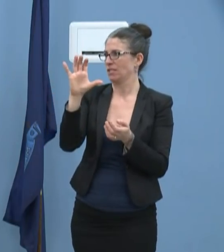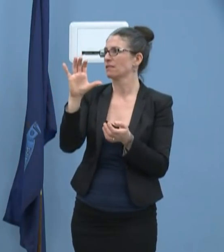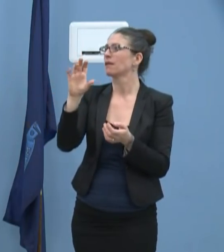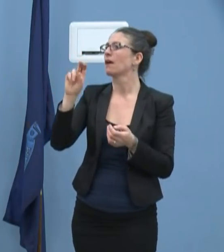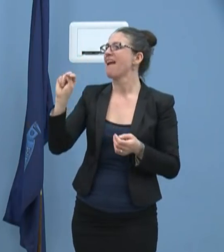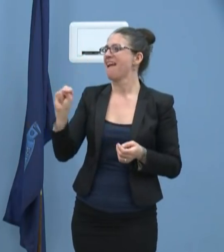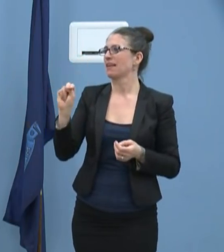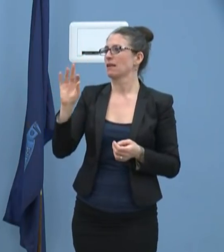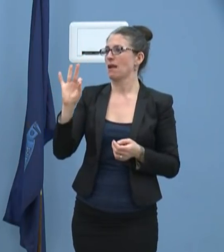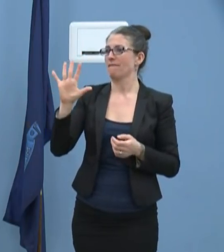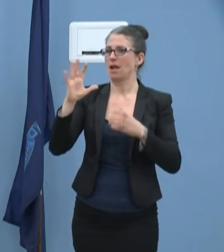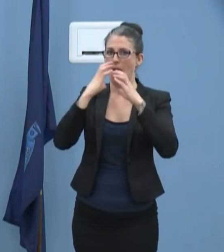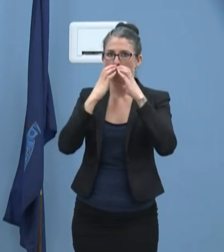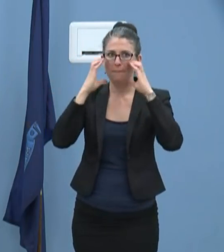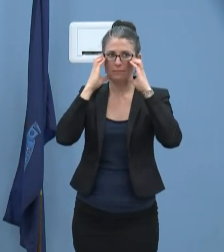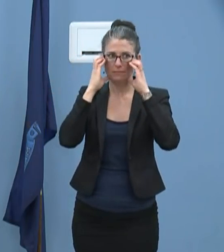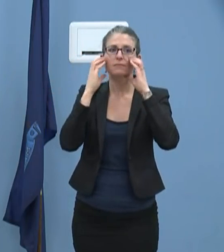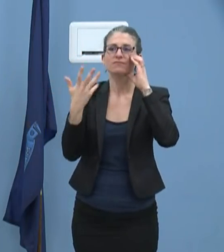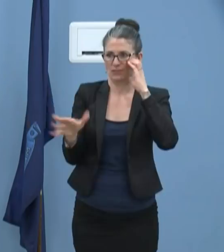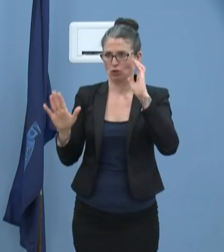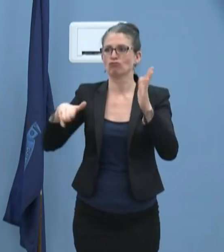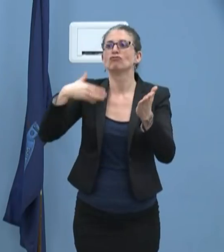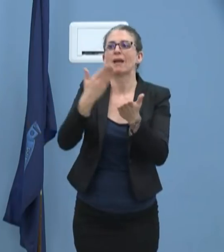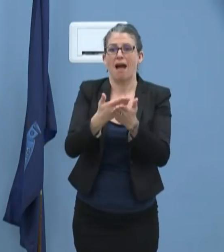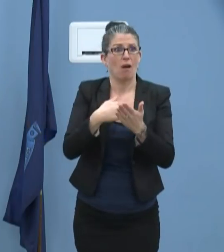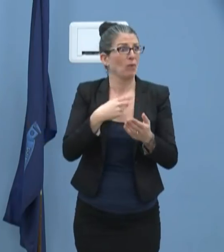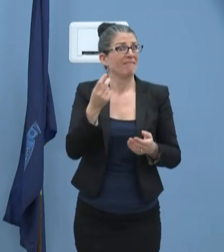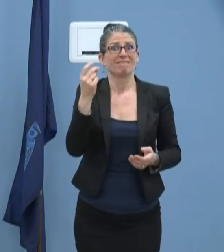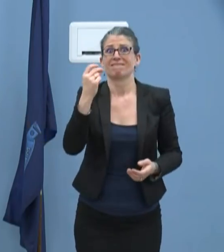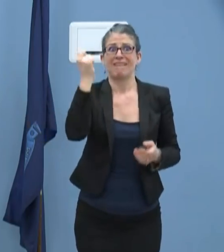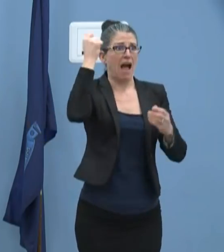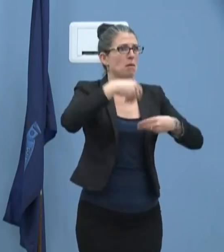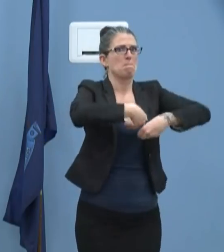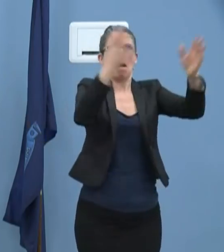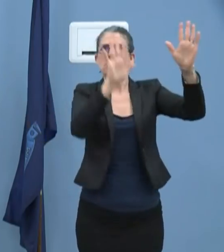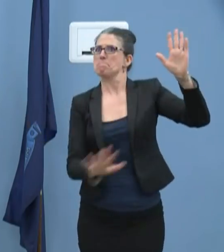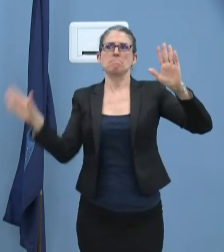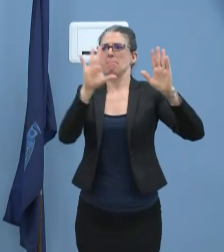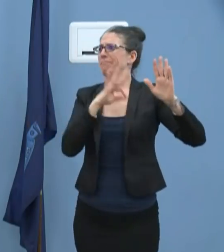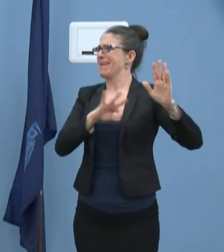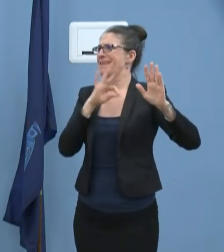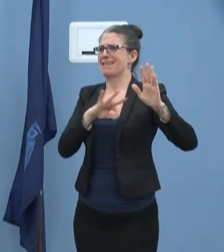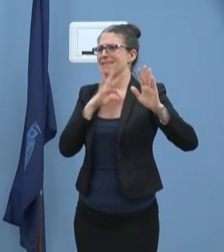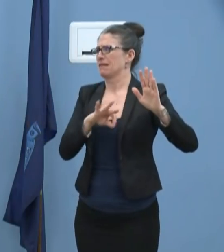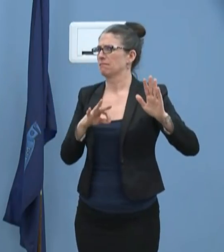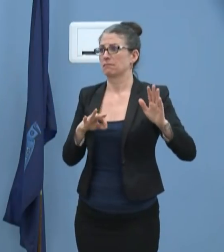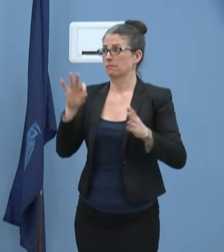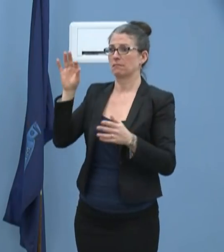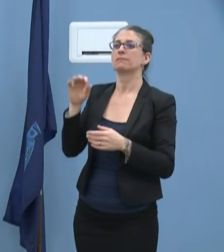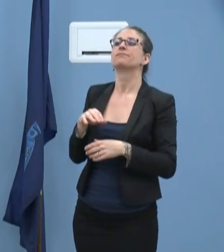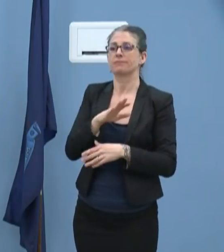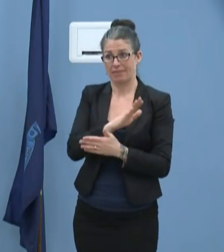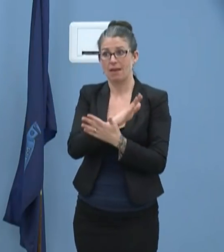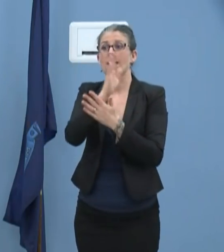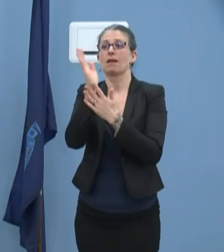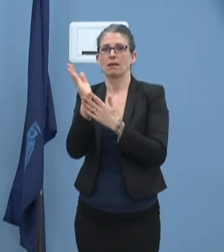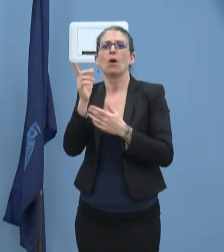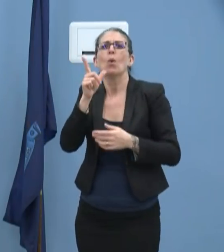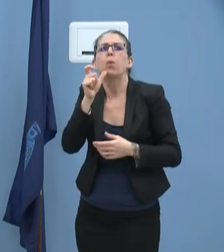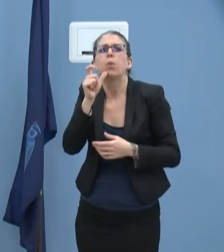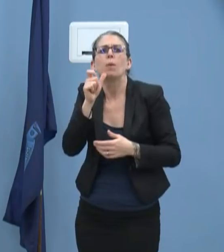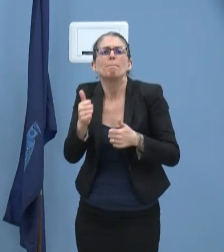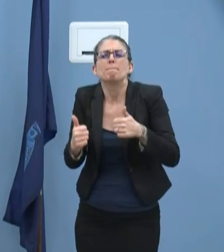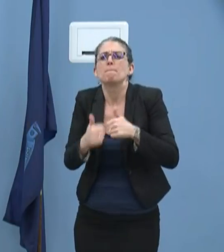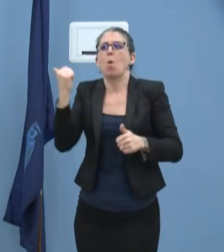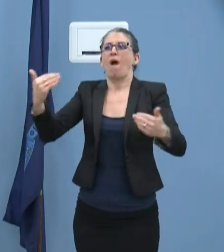We, of course, are wasting no time in making sure those get distributed to the most critical providers who